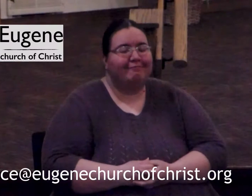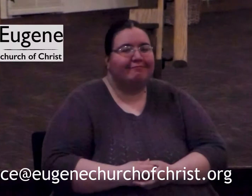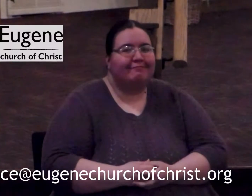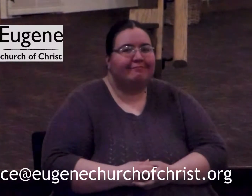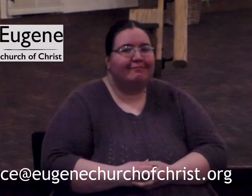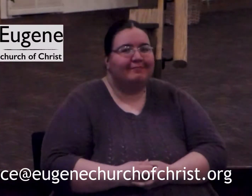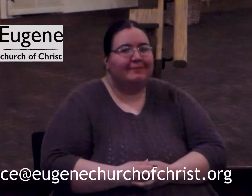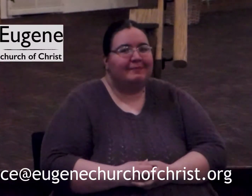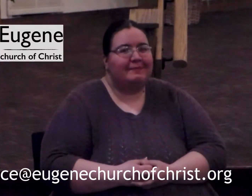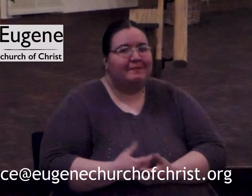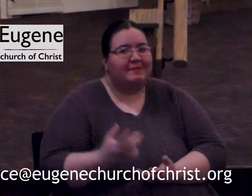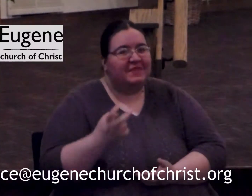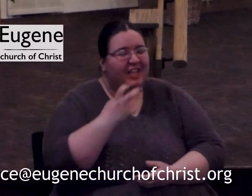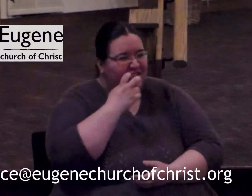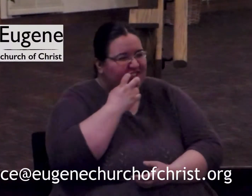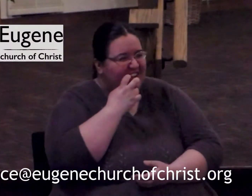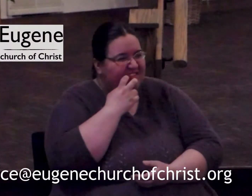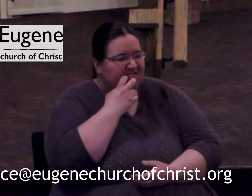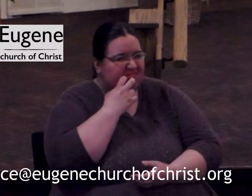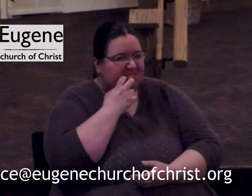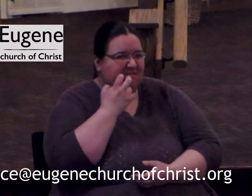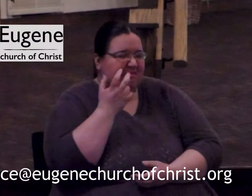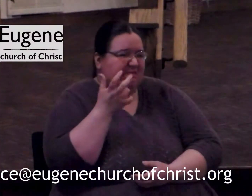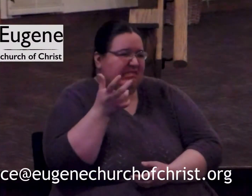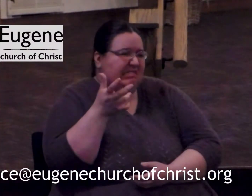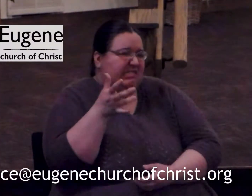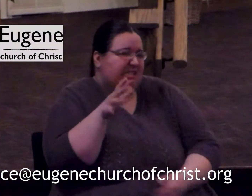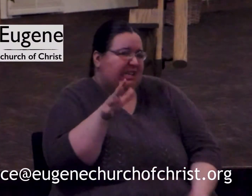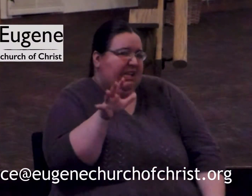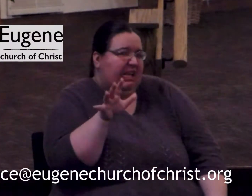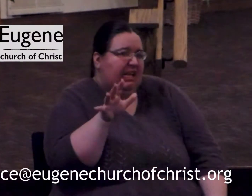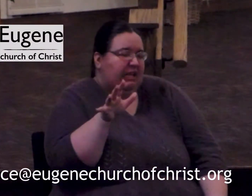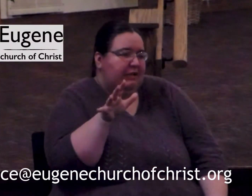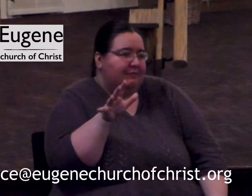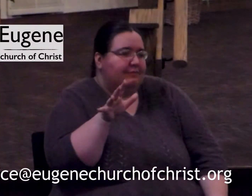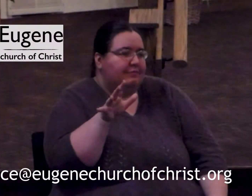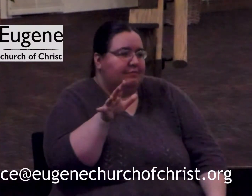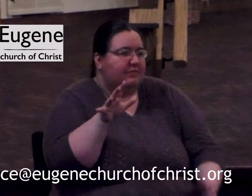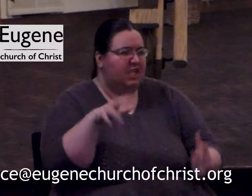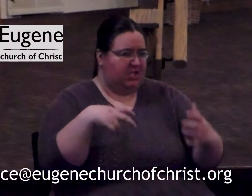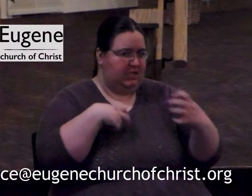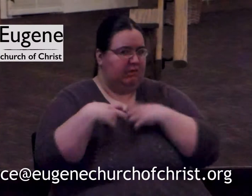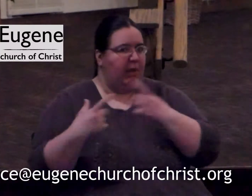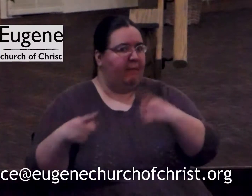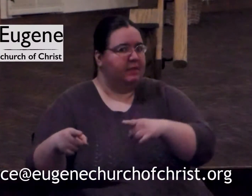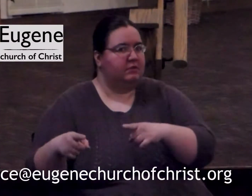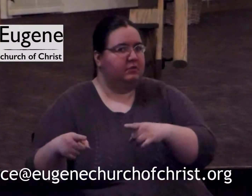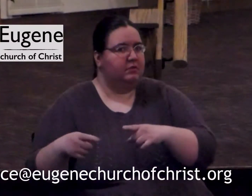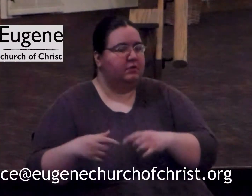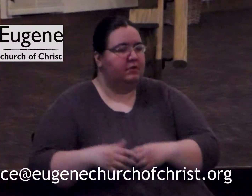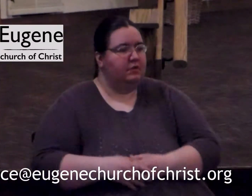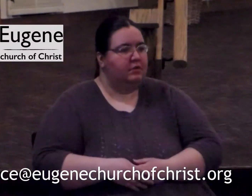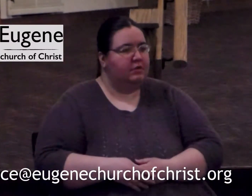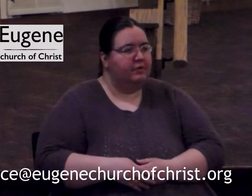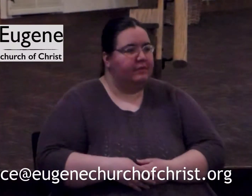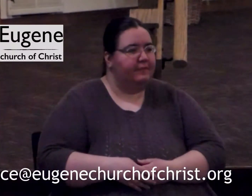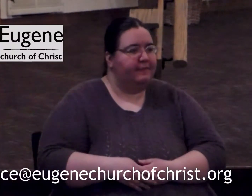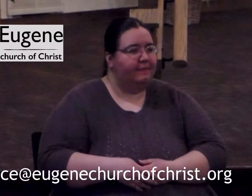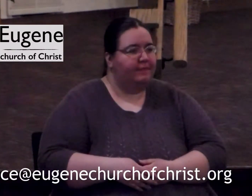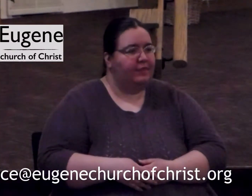so-so. There was grumbling. kind of a louder version of grumbling that was going on at the basketball game.